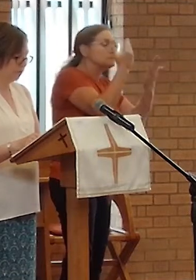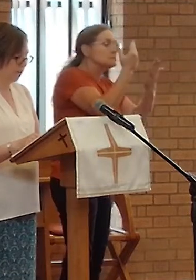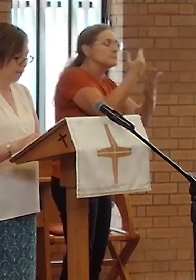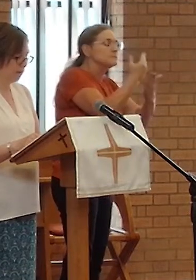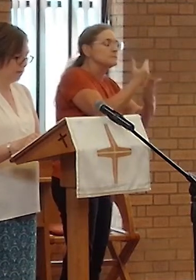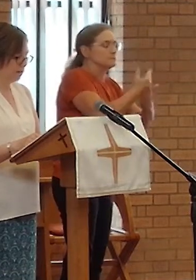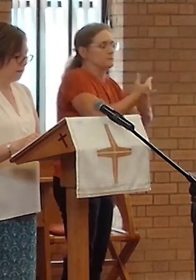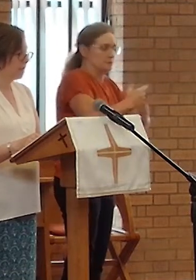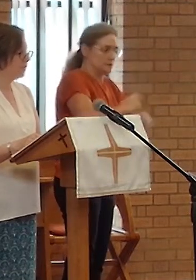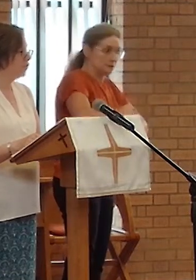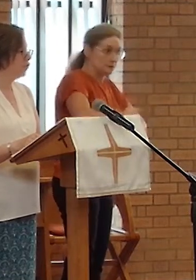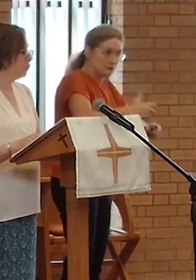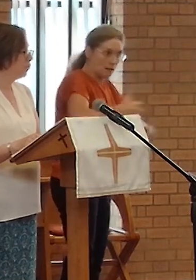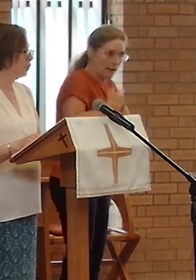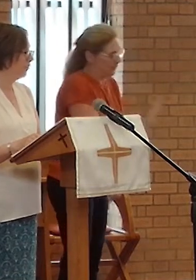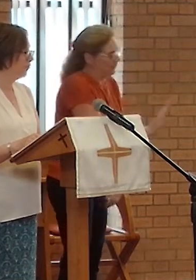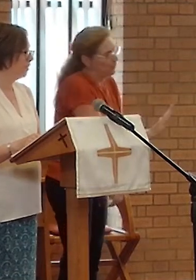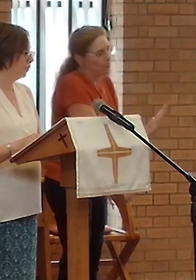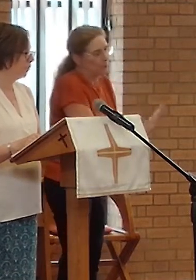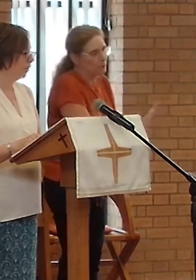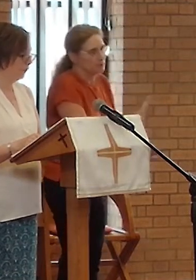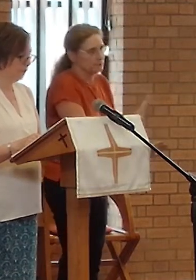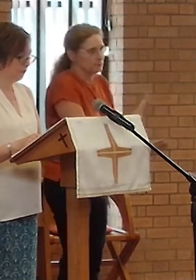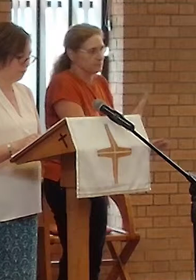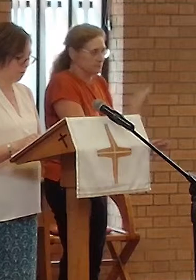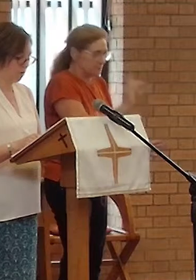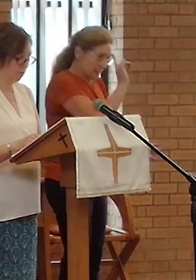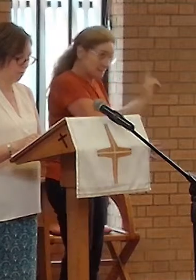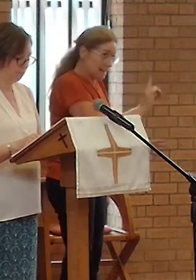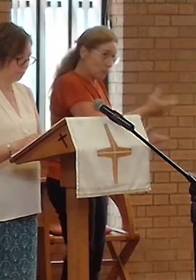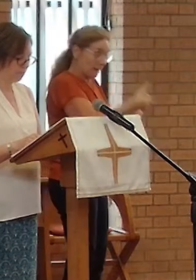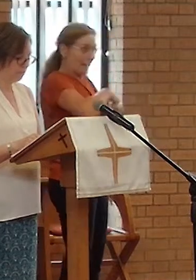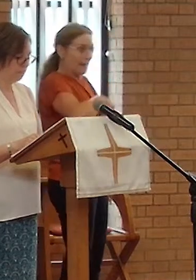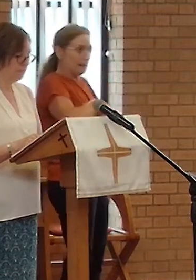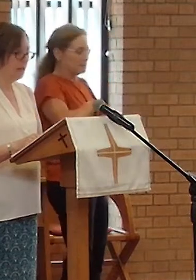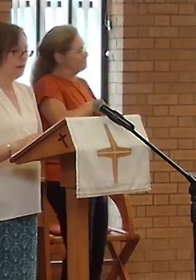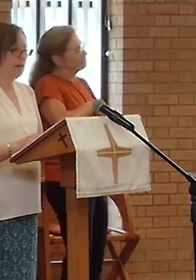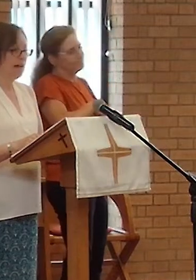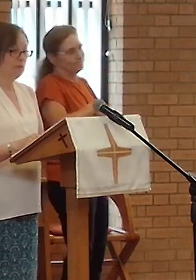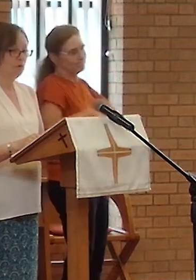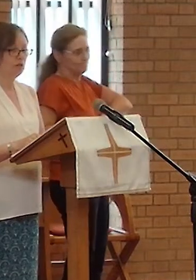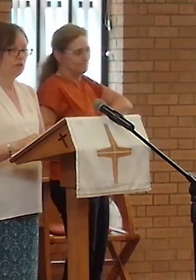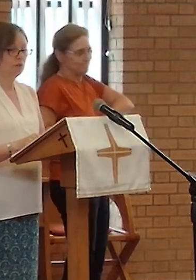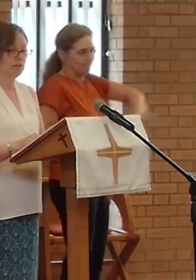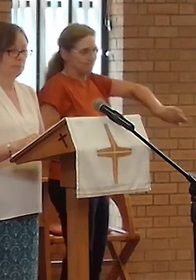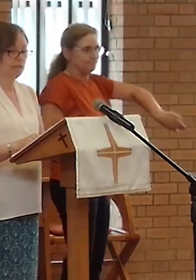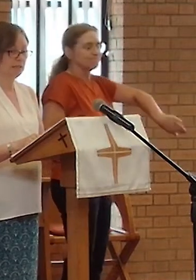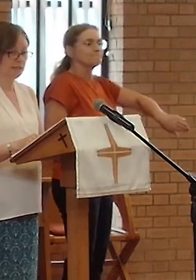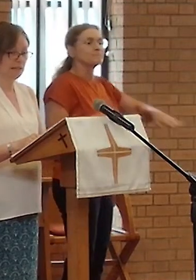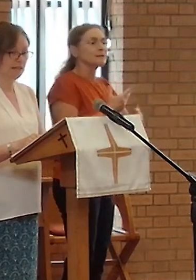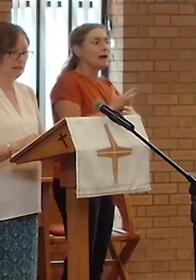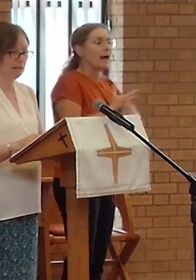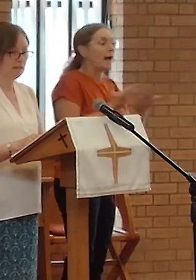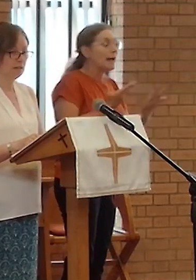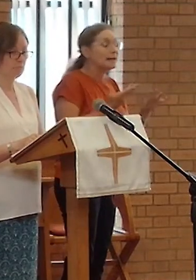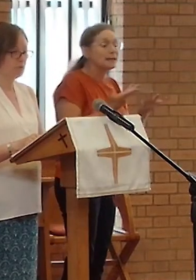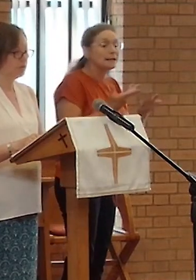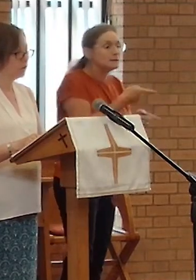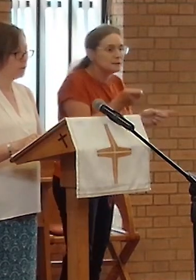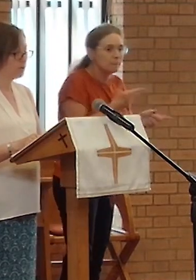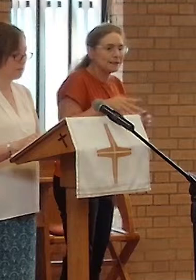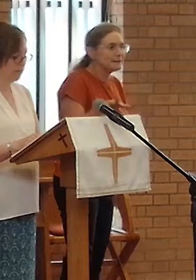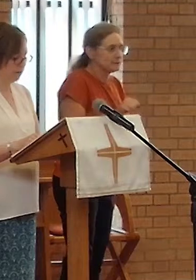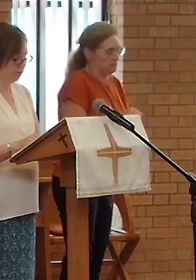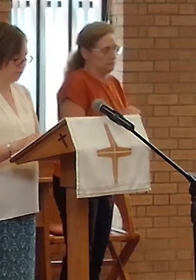angry, and do not give the devil a foothold. Anyone who has been stealing must no